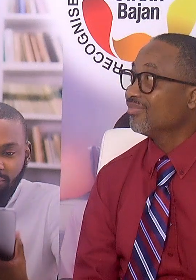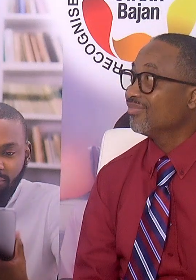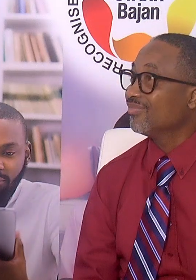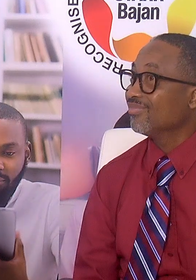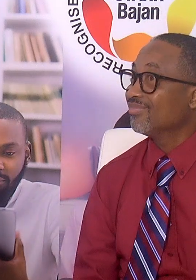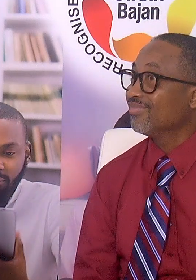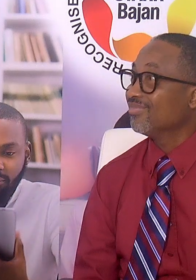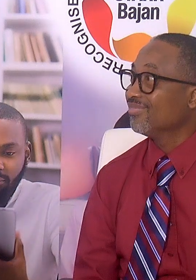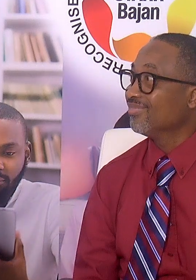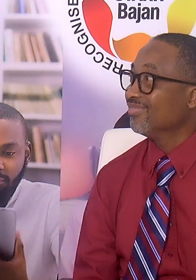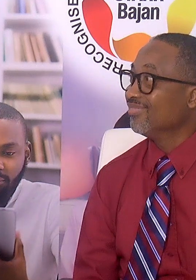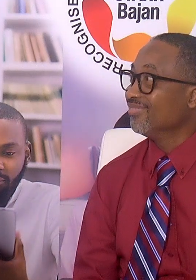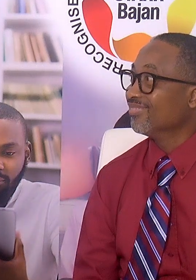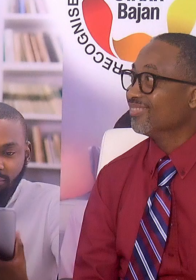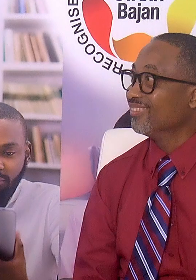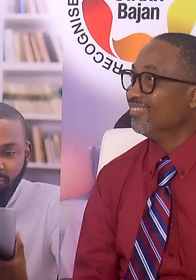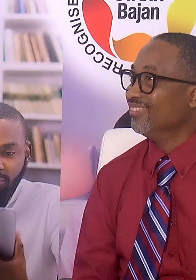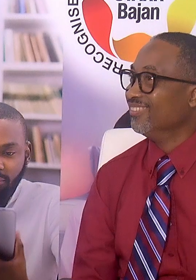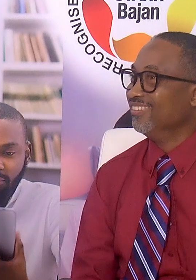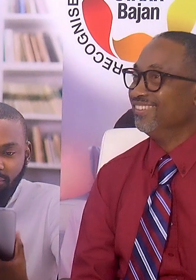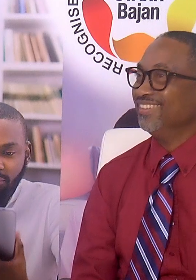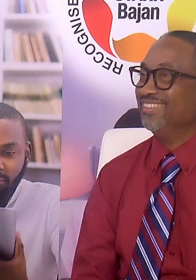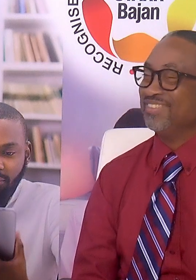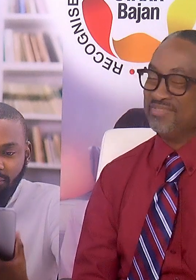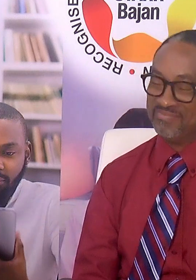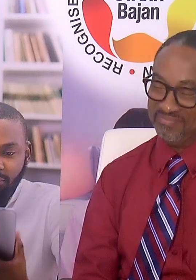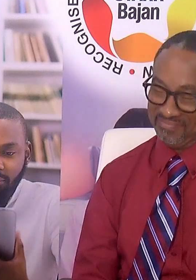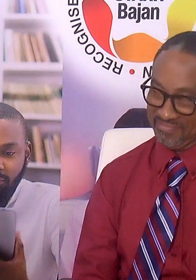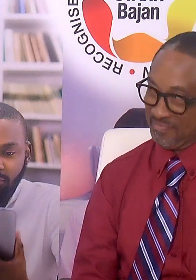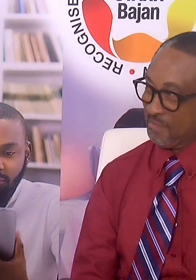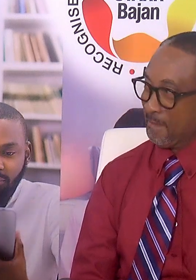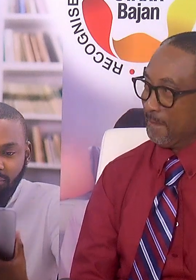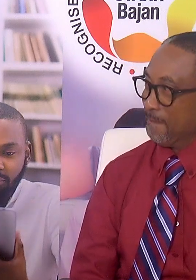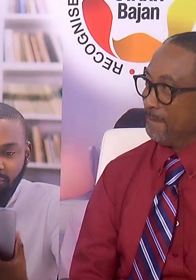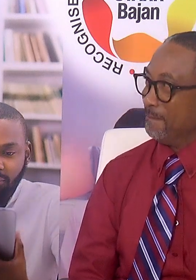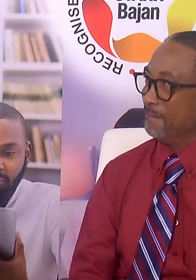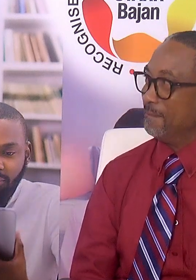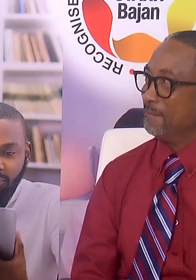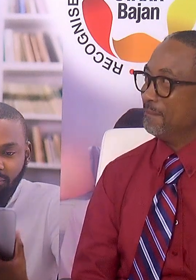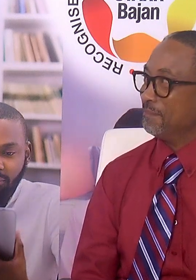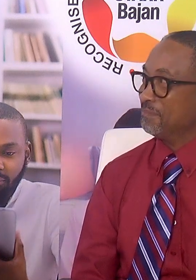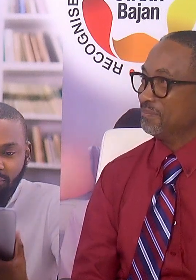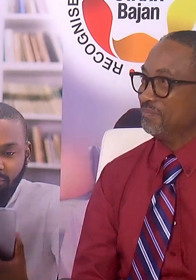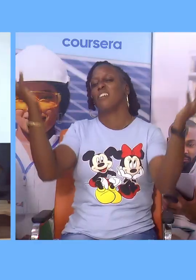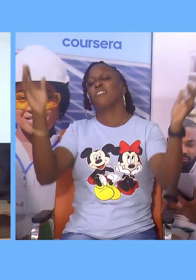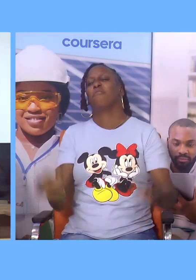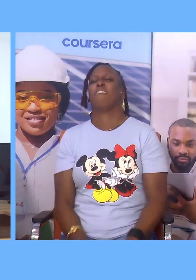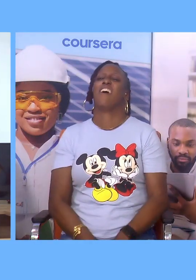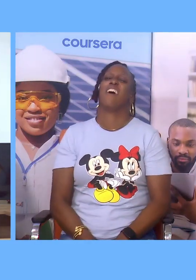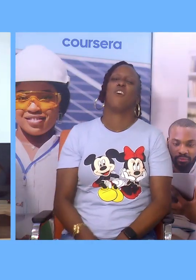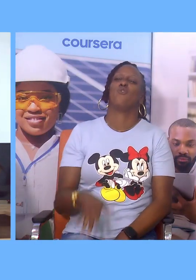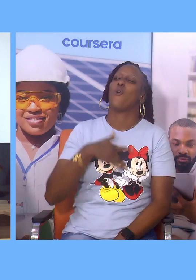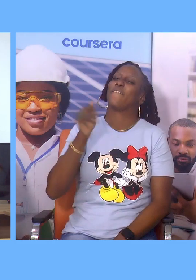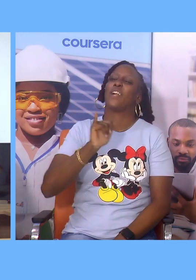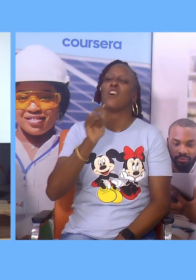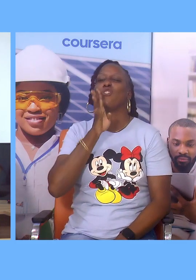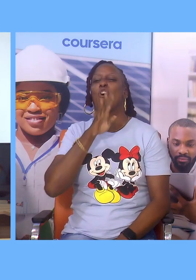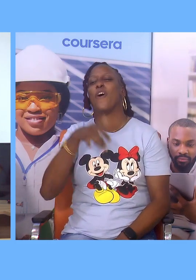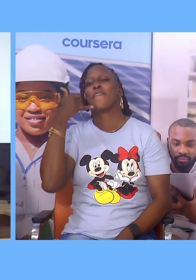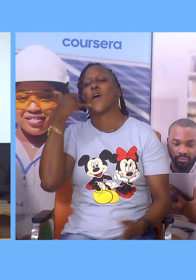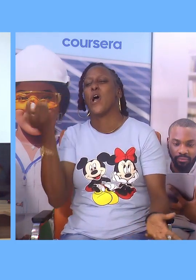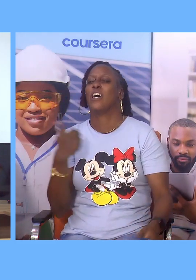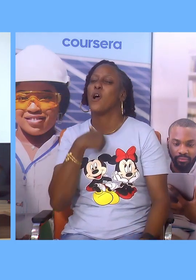and I say, answer the phone, you can't talk to me, you can't talk to me. You can't tell me to answer the phone, but you want to answer the phone. Answer the phone yourself, and they're